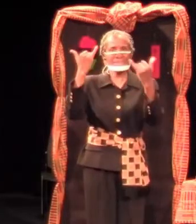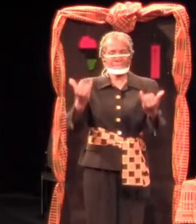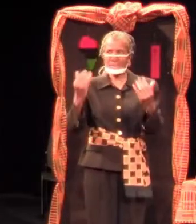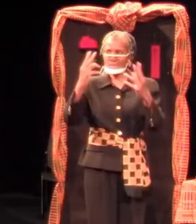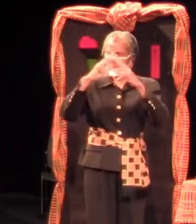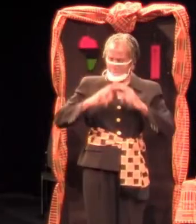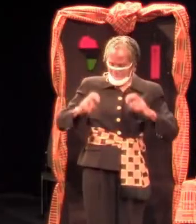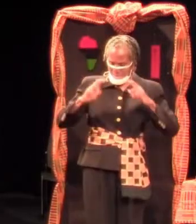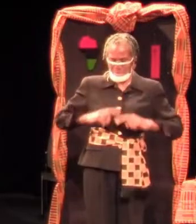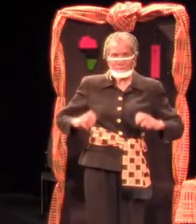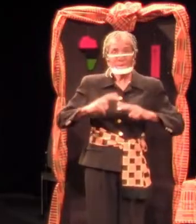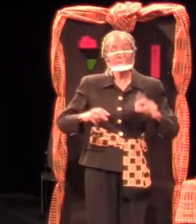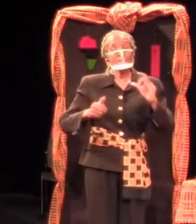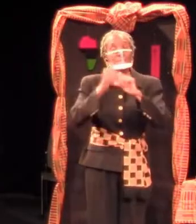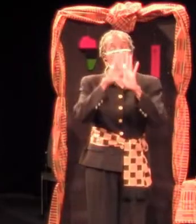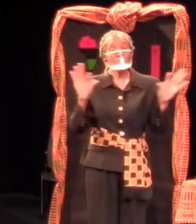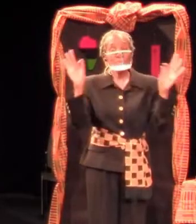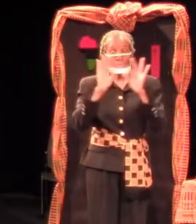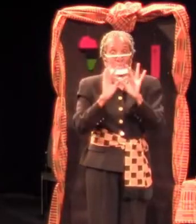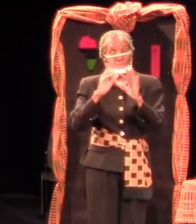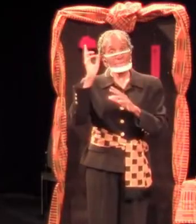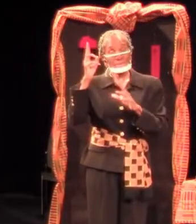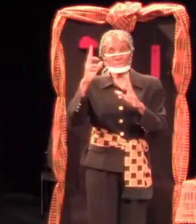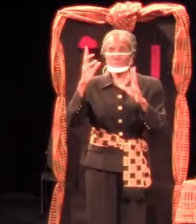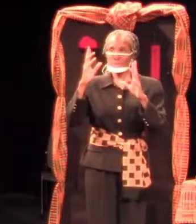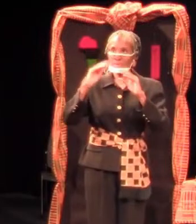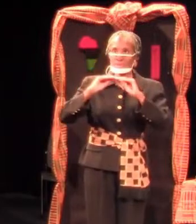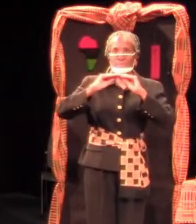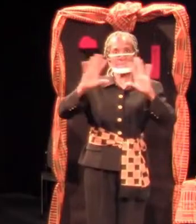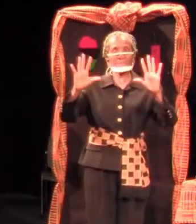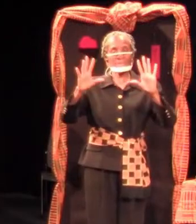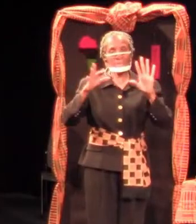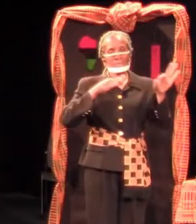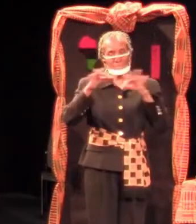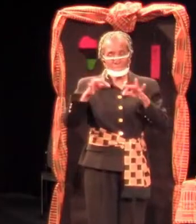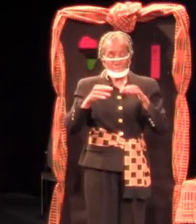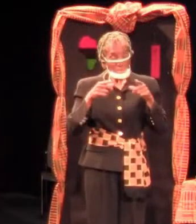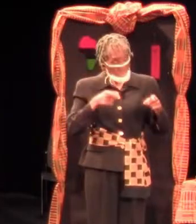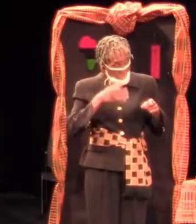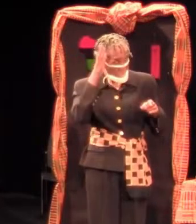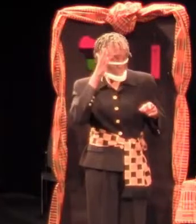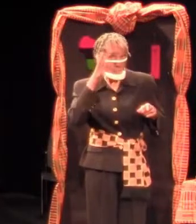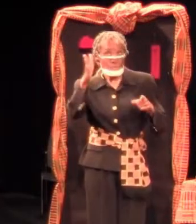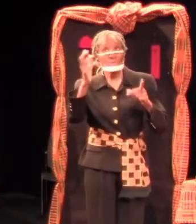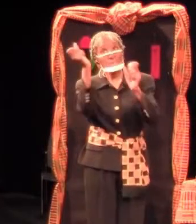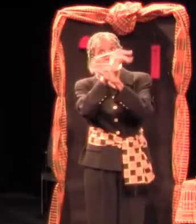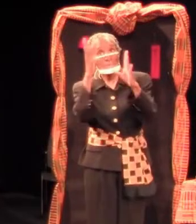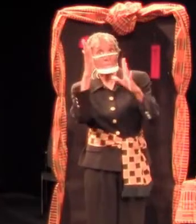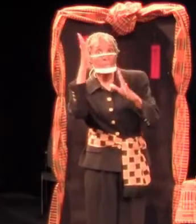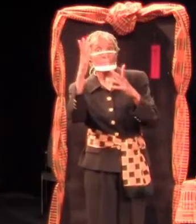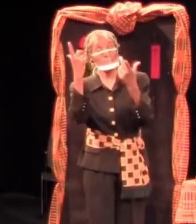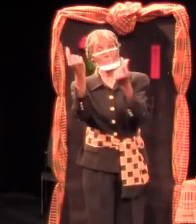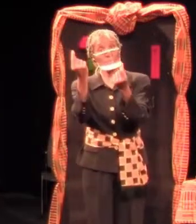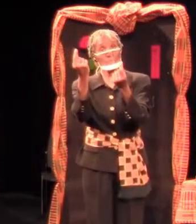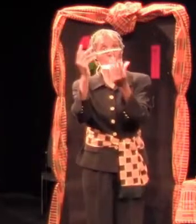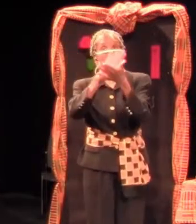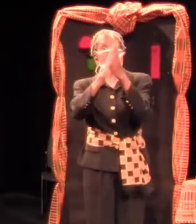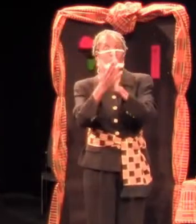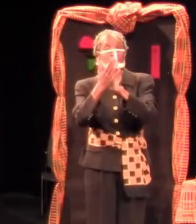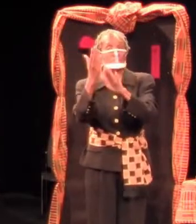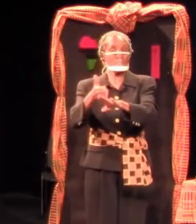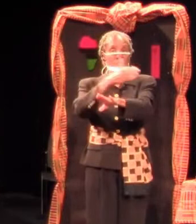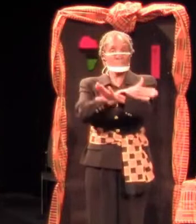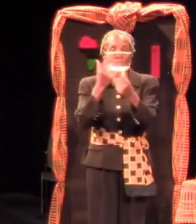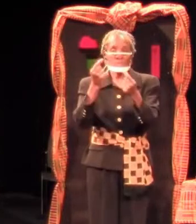they are. Most important, history tells the people where they still must go, what they still must be.